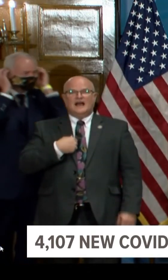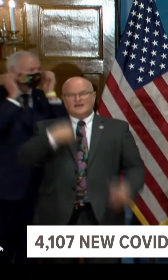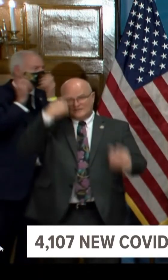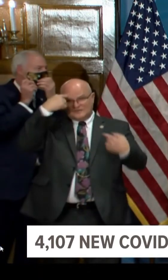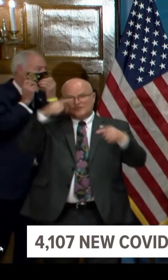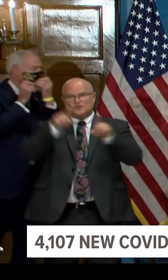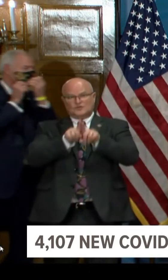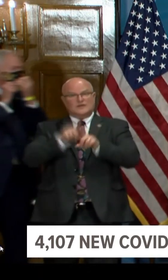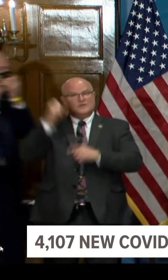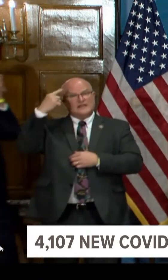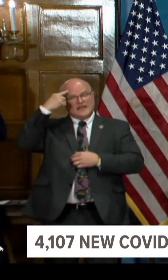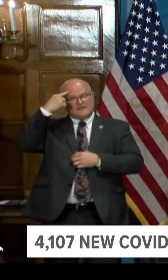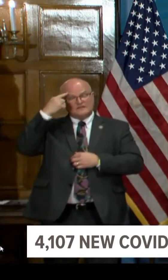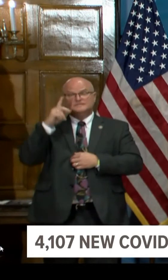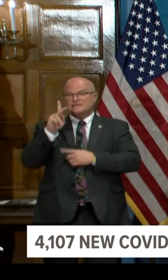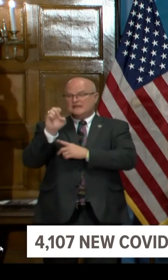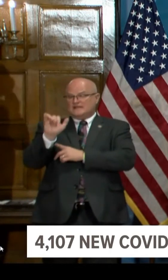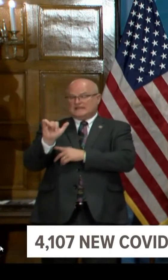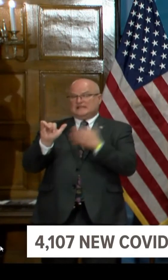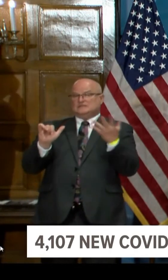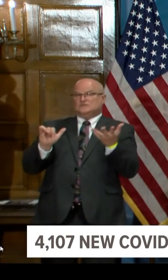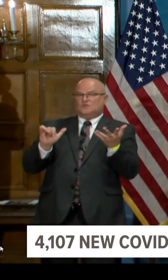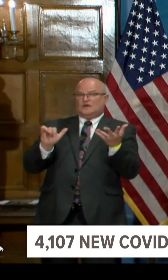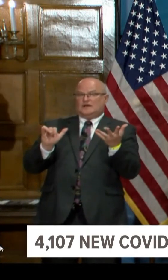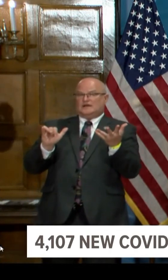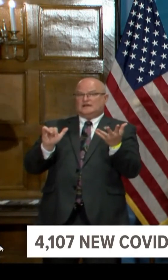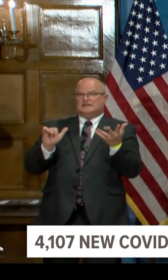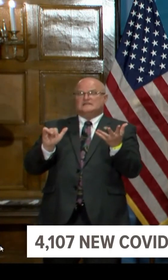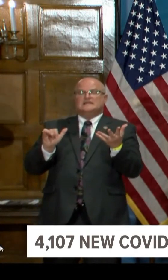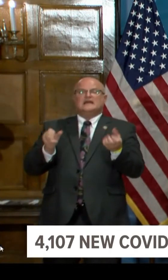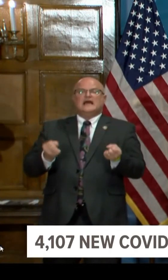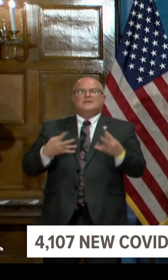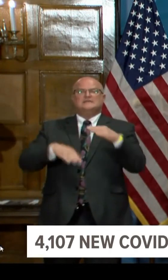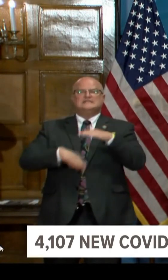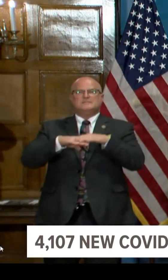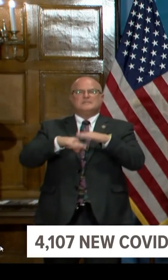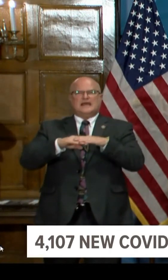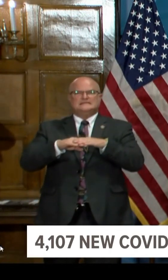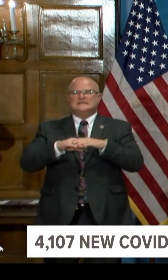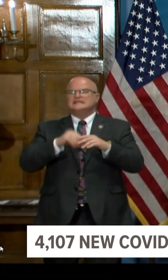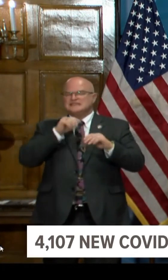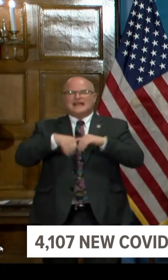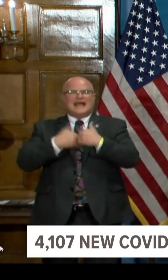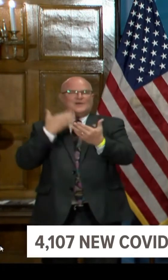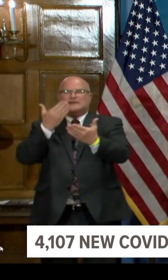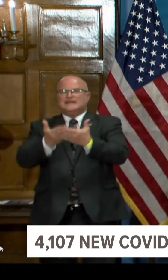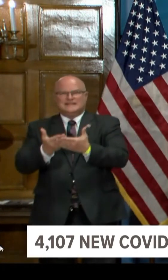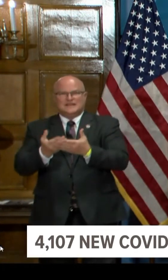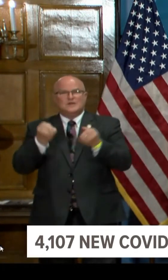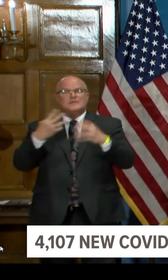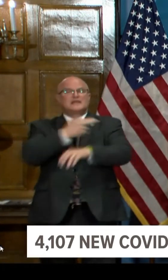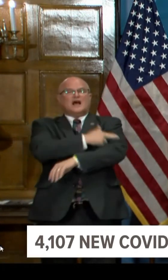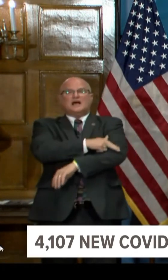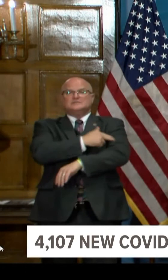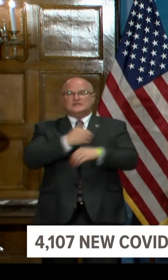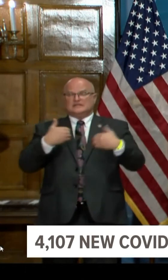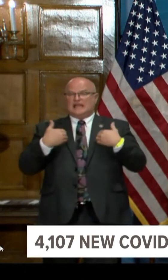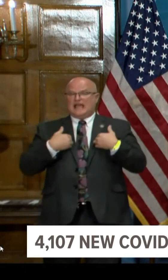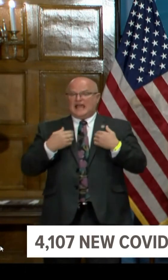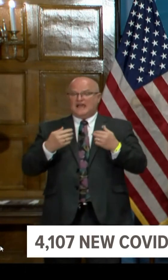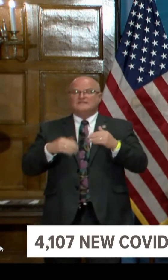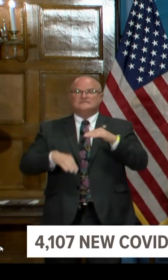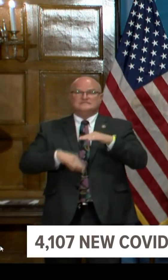Governor Hutchinson. You know, the key is how much capacity that we have. It's not how we get there. Many hospitals already have